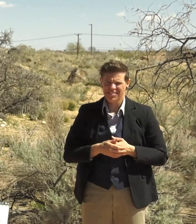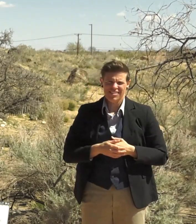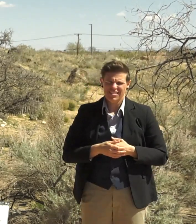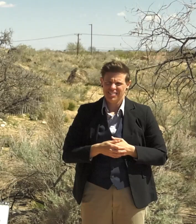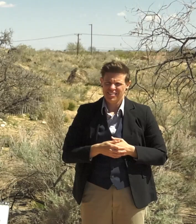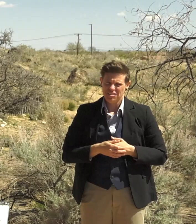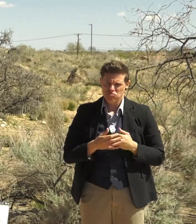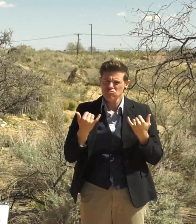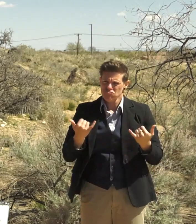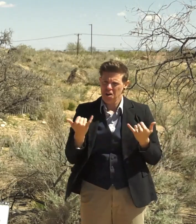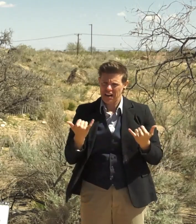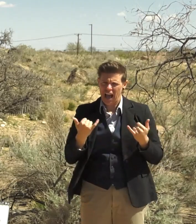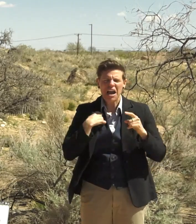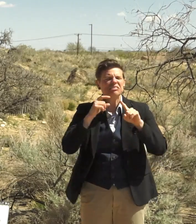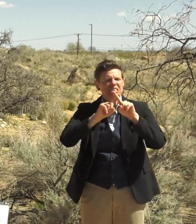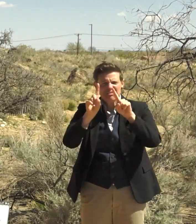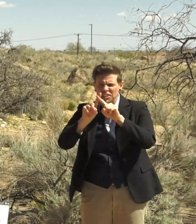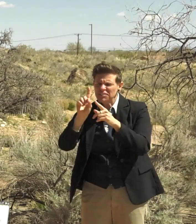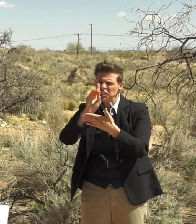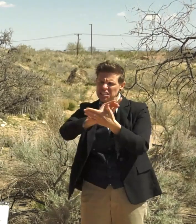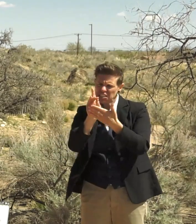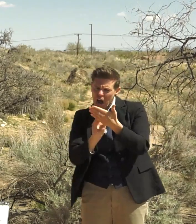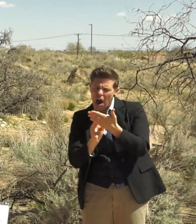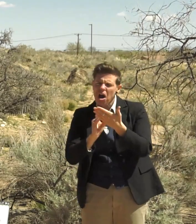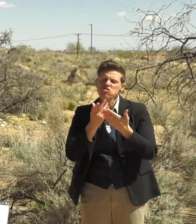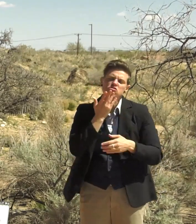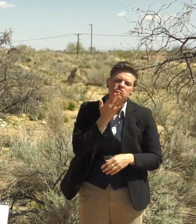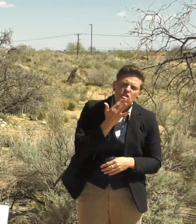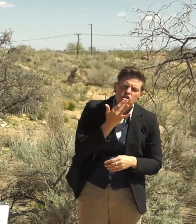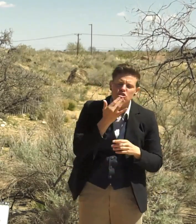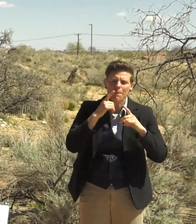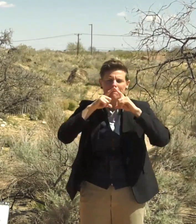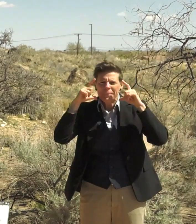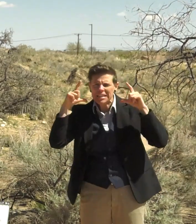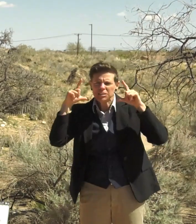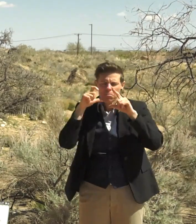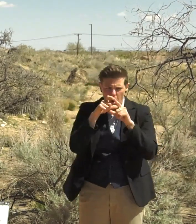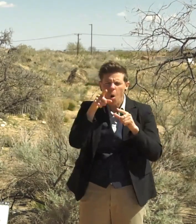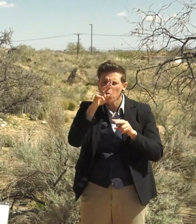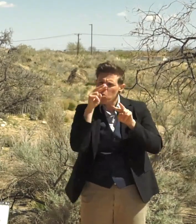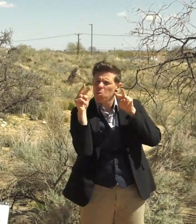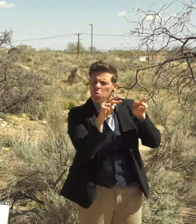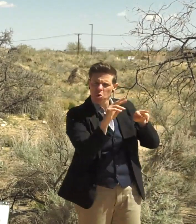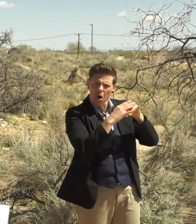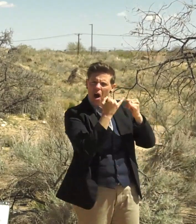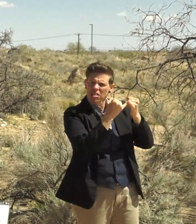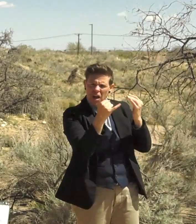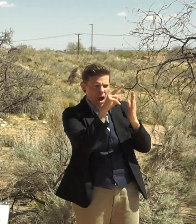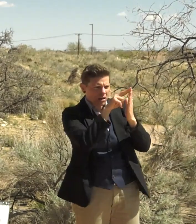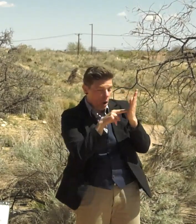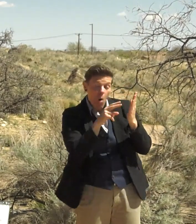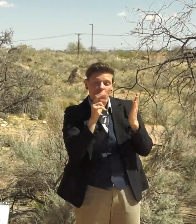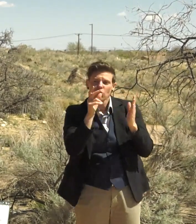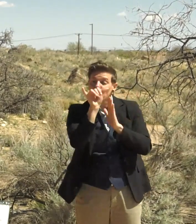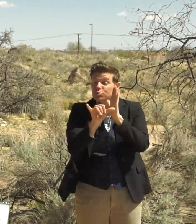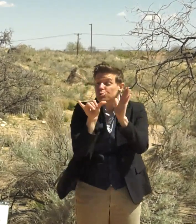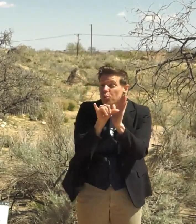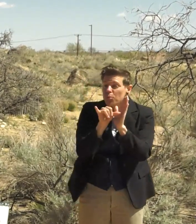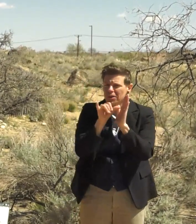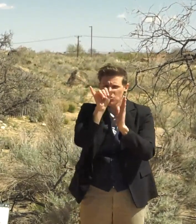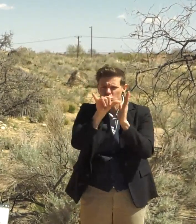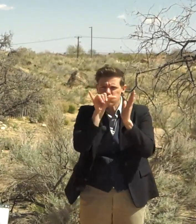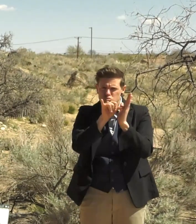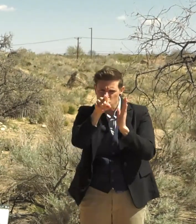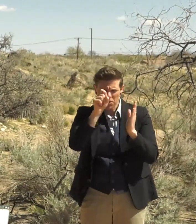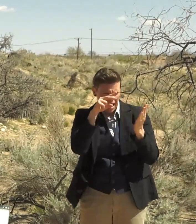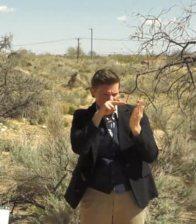now where people are able to make these things and donate them. So you're hearing about some of these DIY groups that are sewing these things, and I think that stuff will be more readily